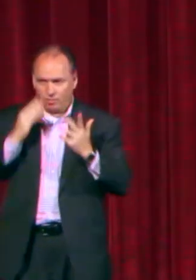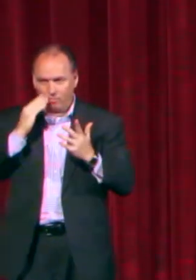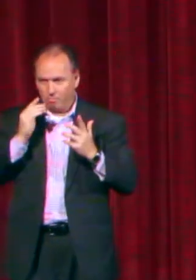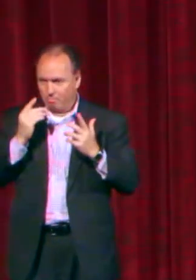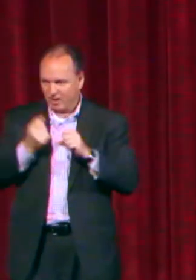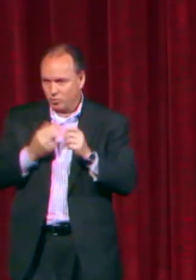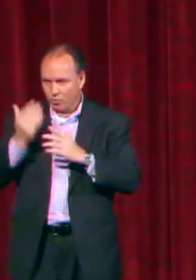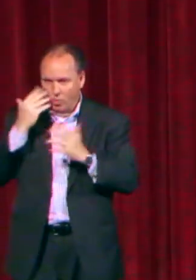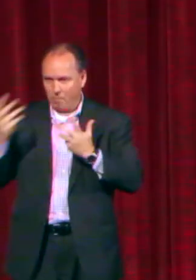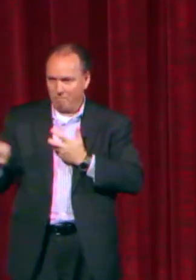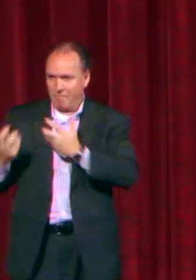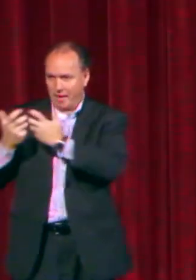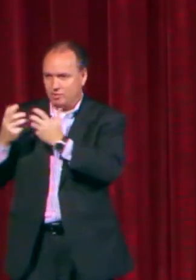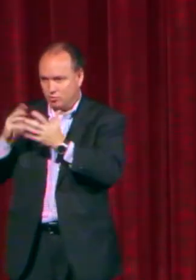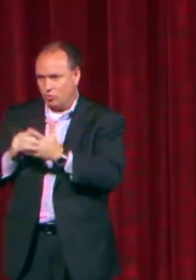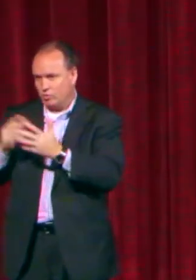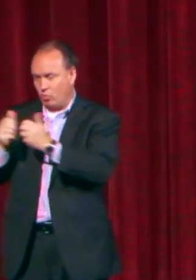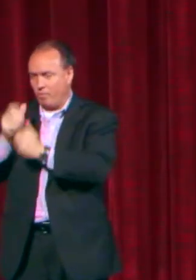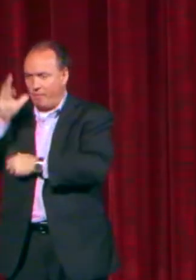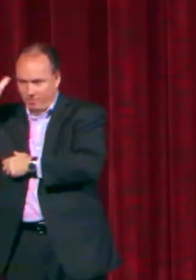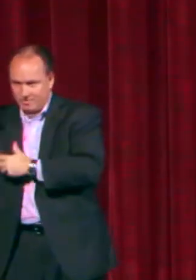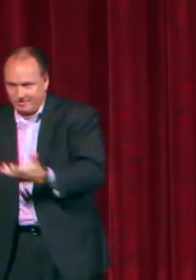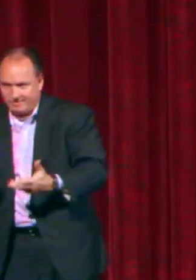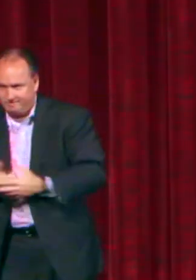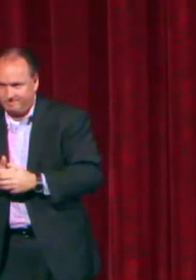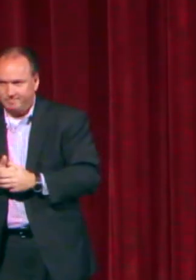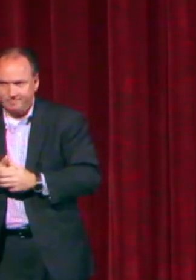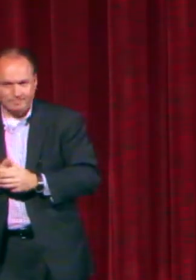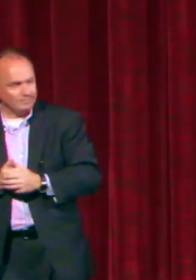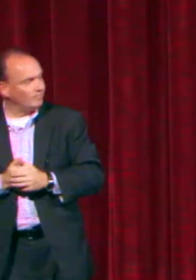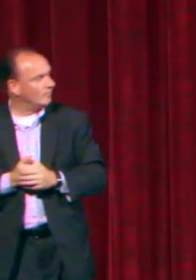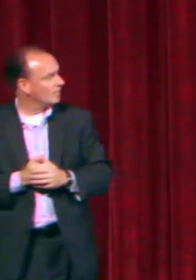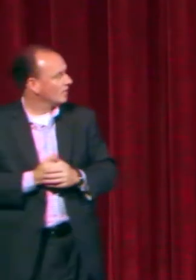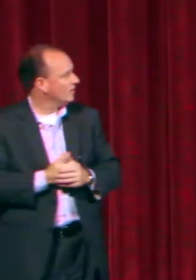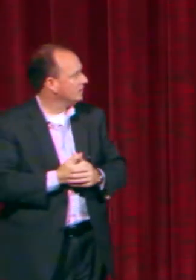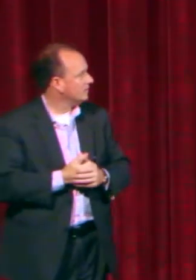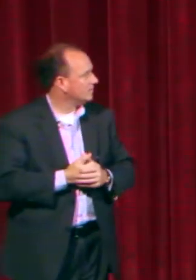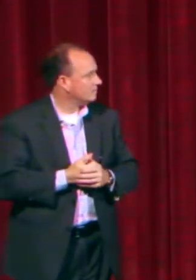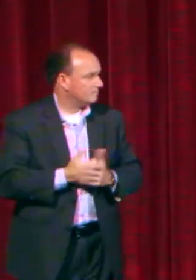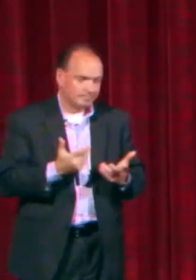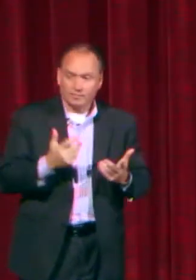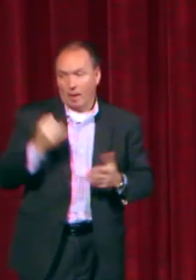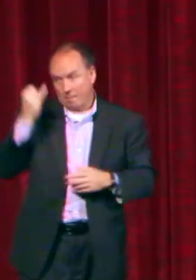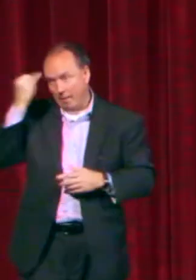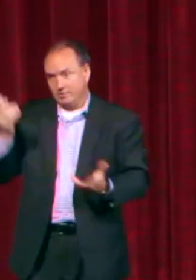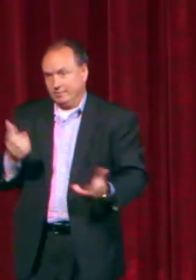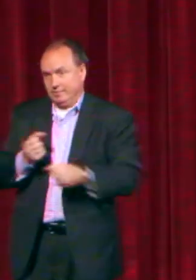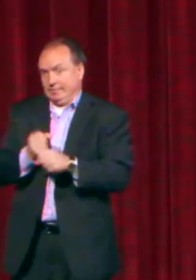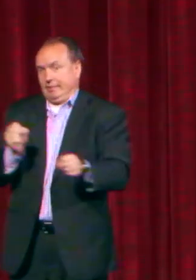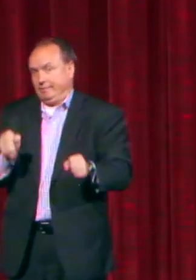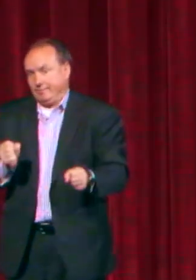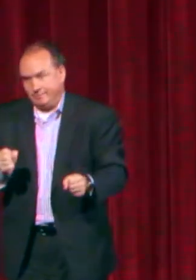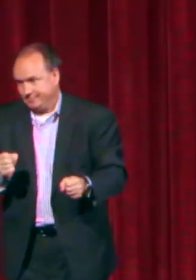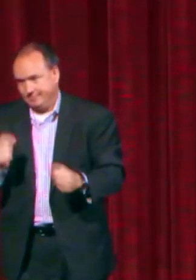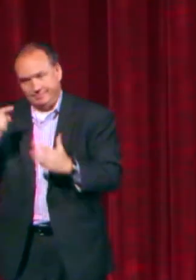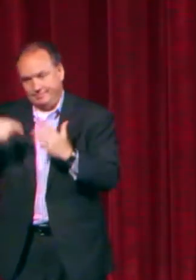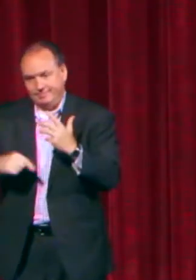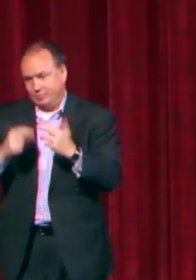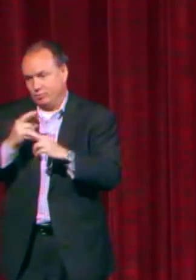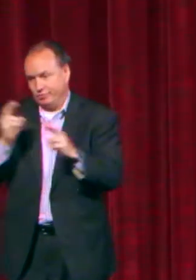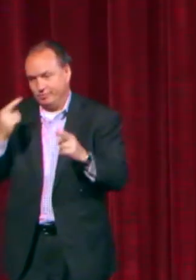know that we're actually giving the student to the person that you want. That's just for us. You can imagine just safety reasons to make sure